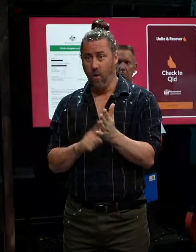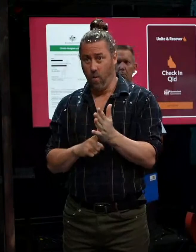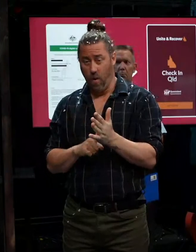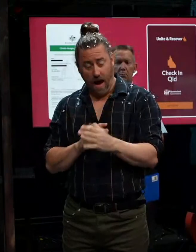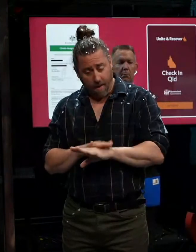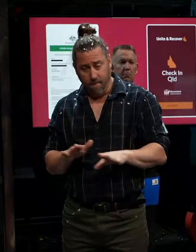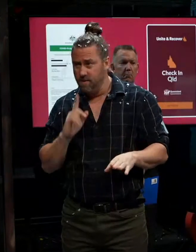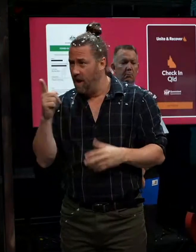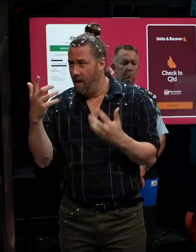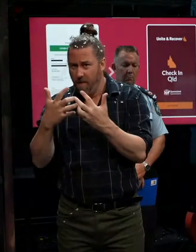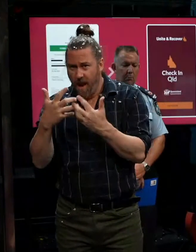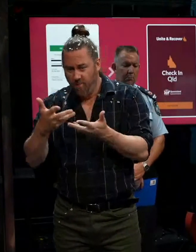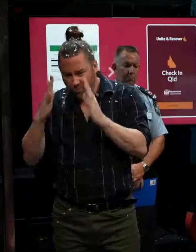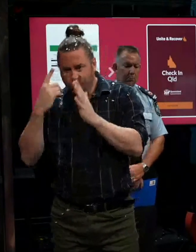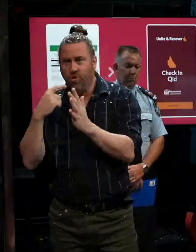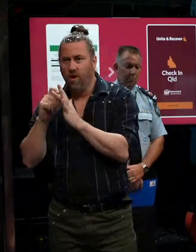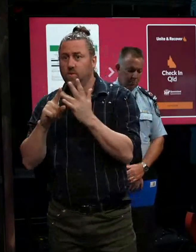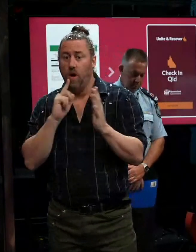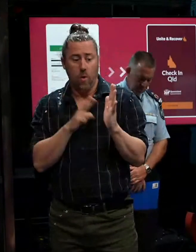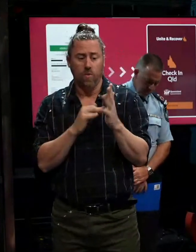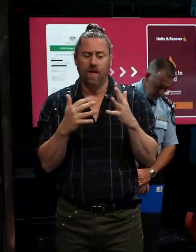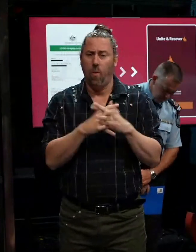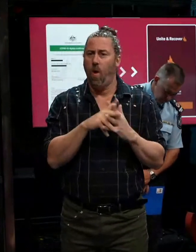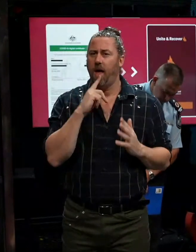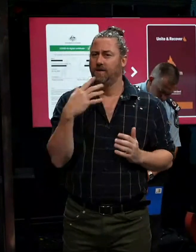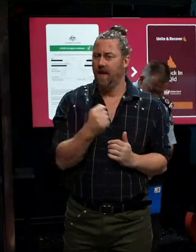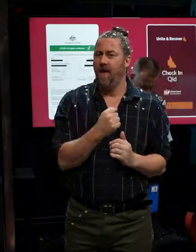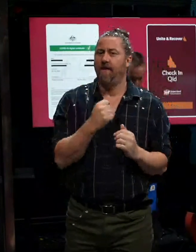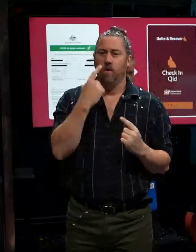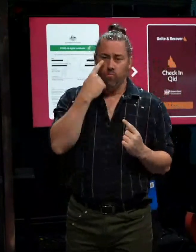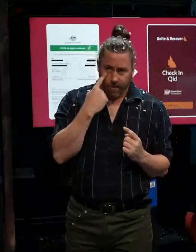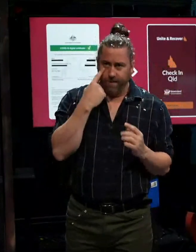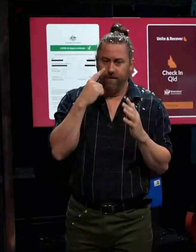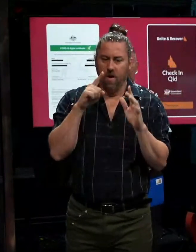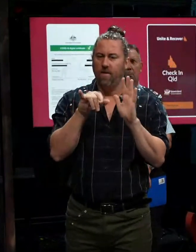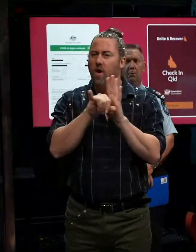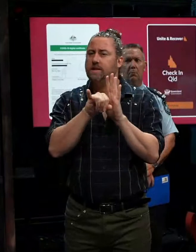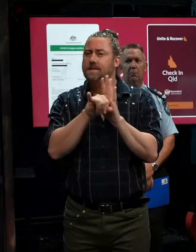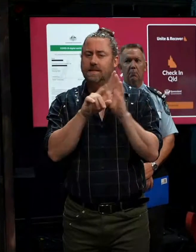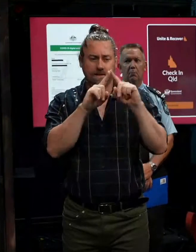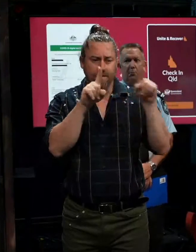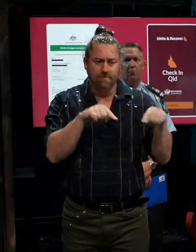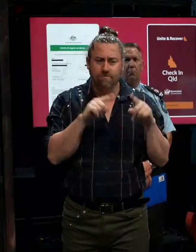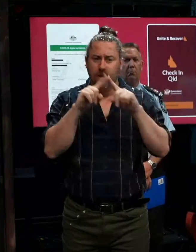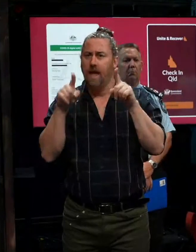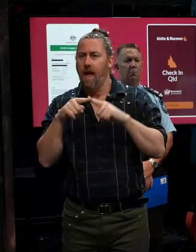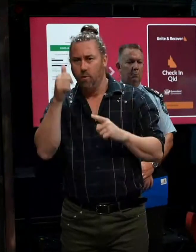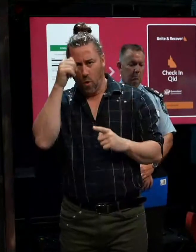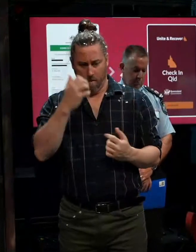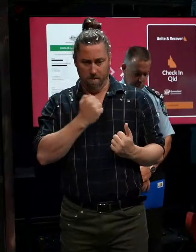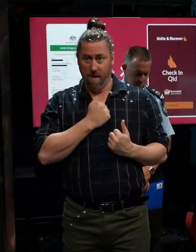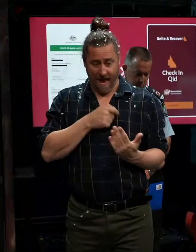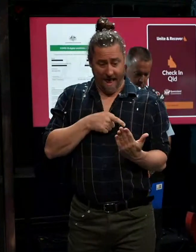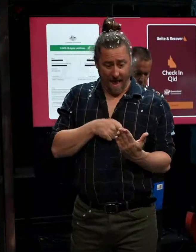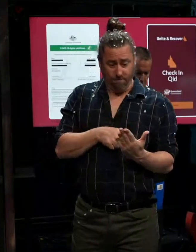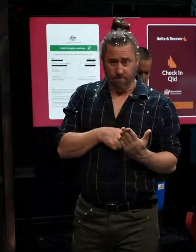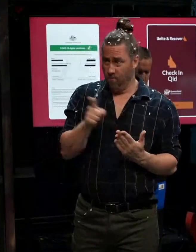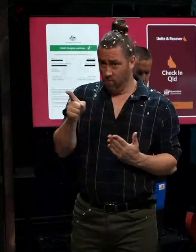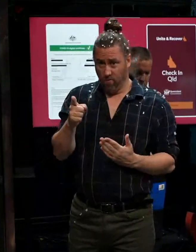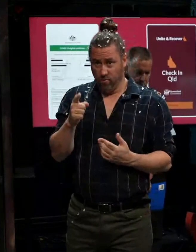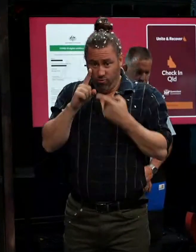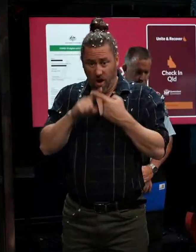and do that, though. In New South Wales, the app requires 2 proof of identity documents. Will the government look at doing anything to tighten that up, or is relying on the just trust? to be very,